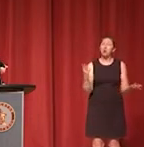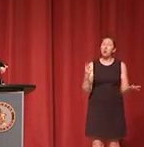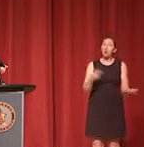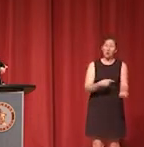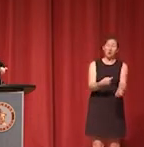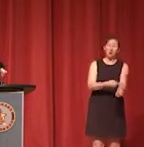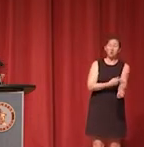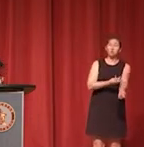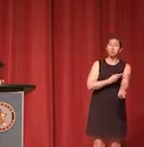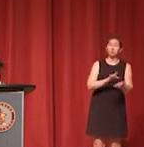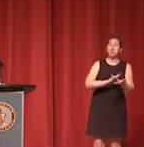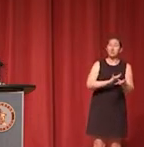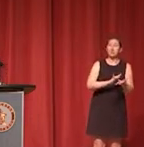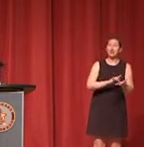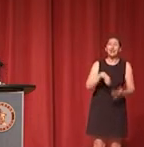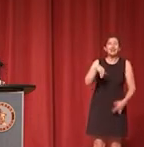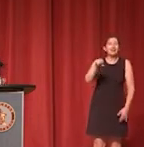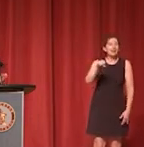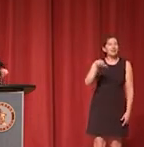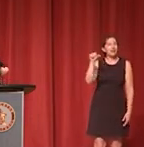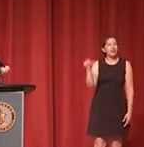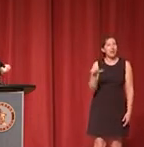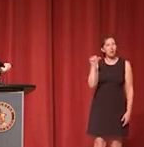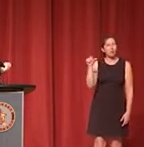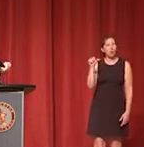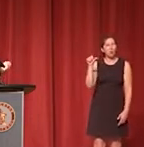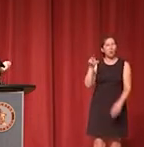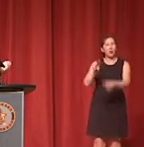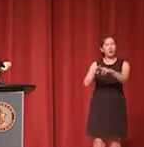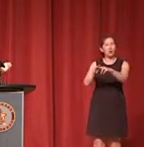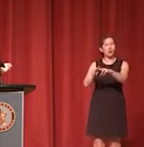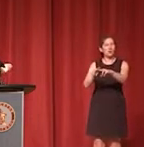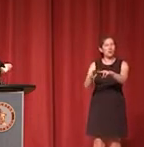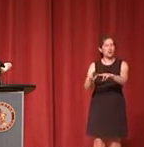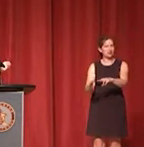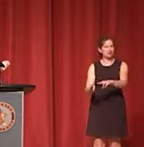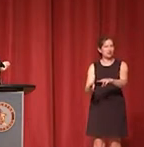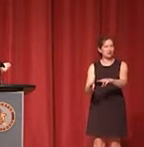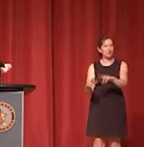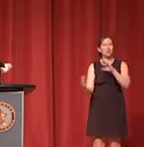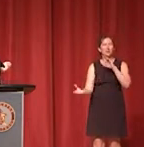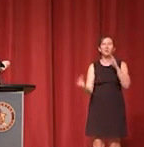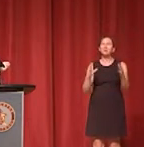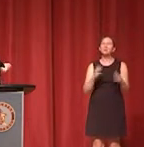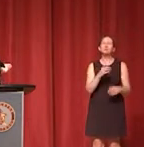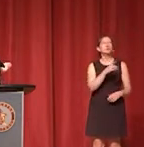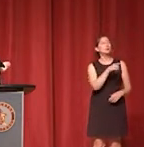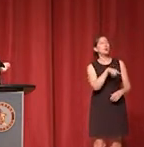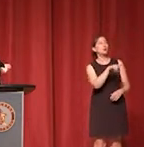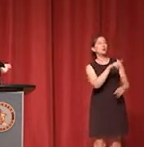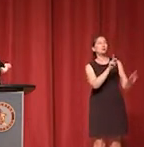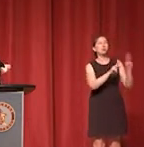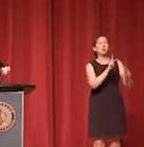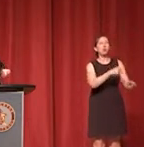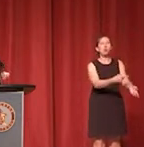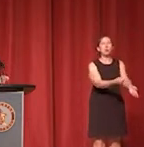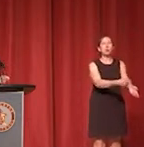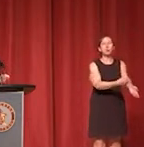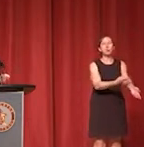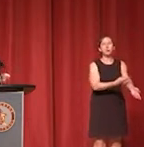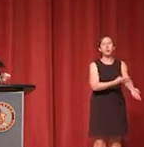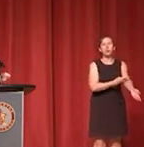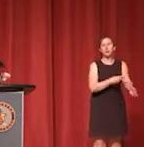the amyloid. So yes, it lowered the amyloid in their brain compared to those who got the placebo or the saline